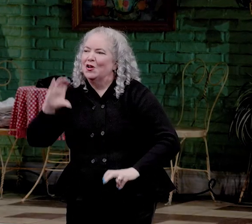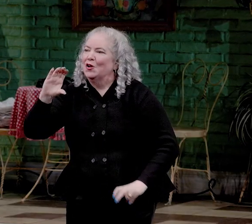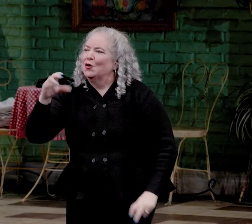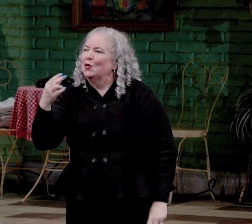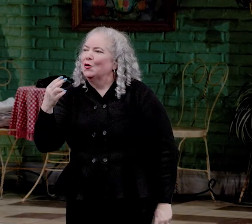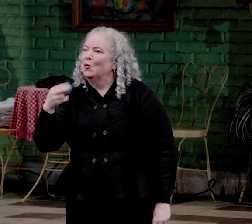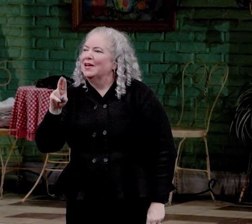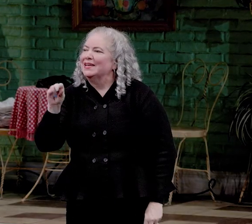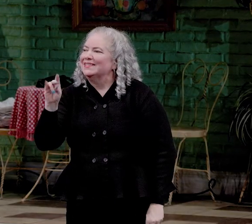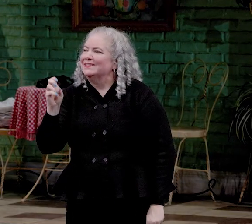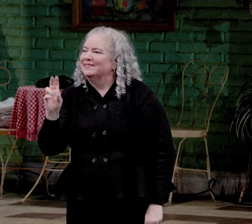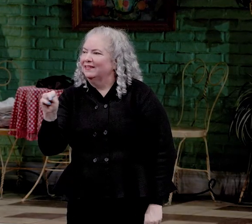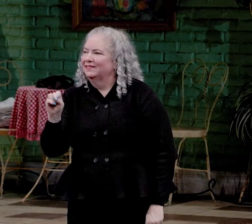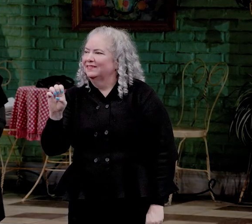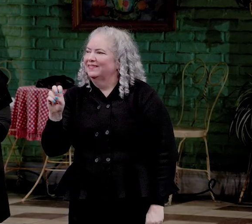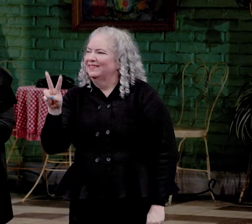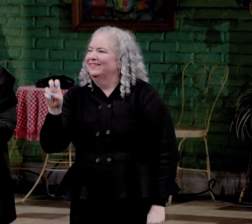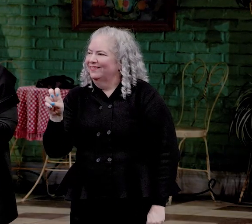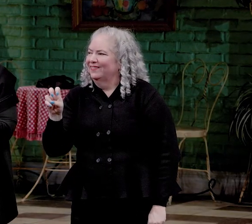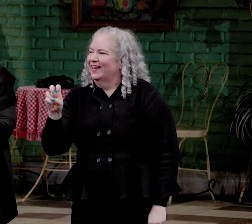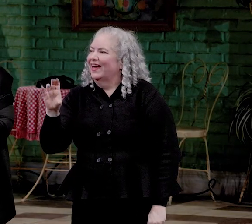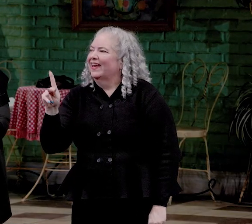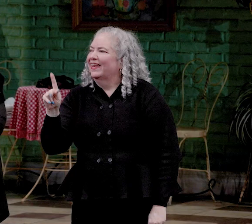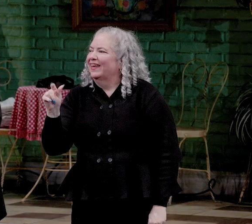Eve Cato.